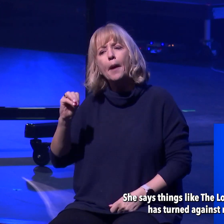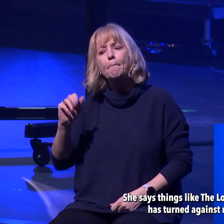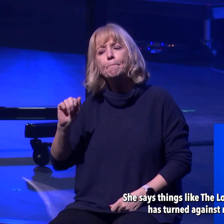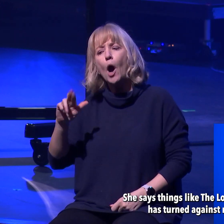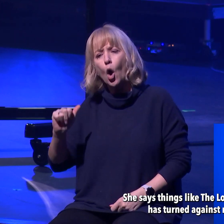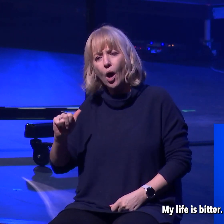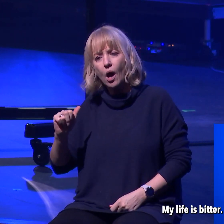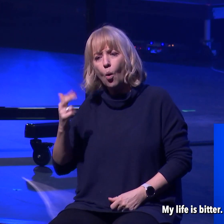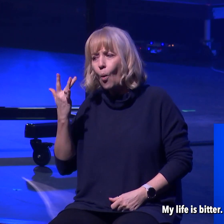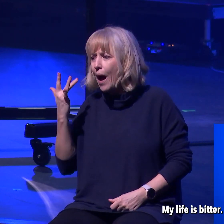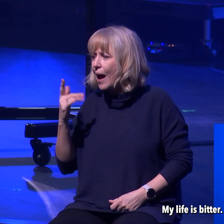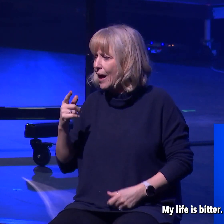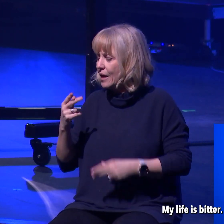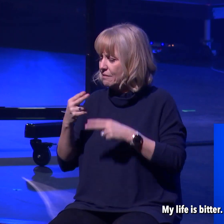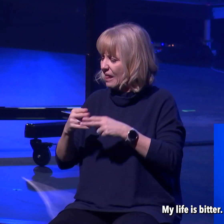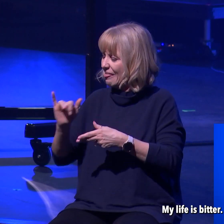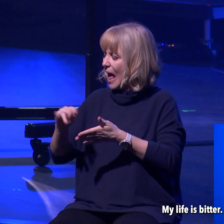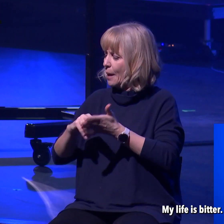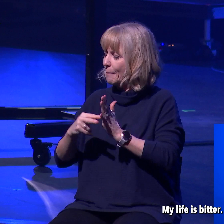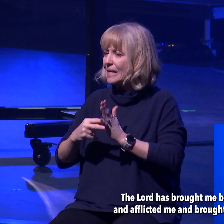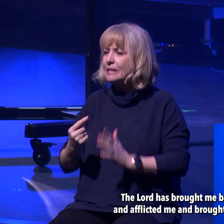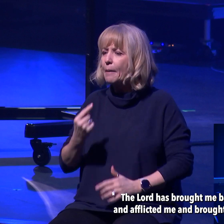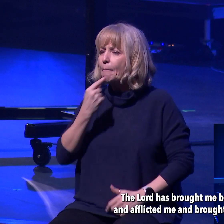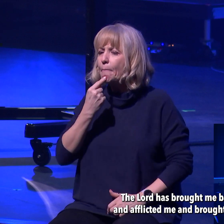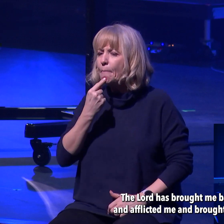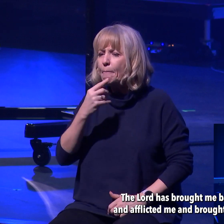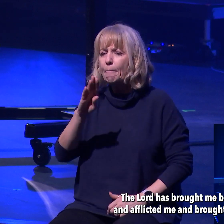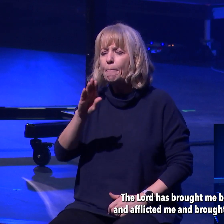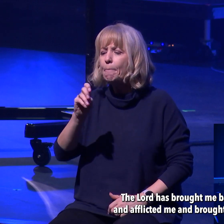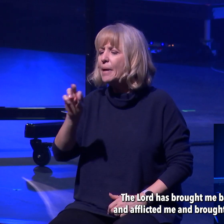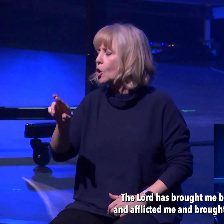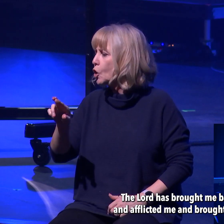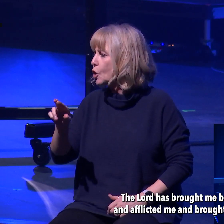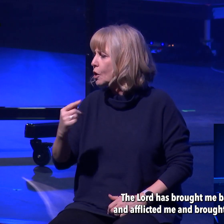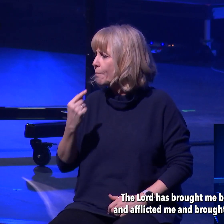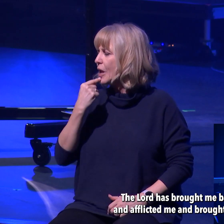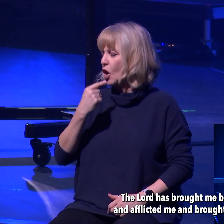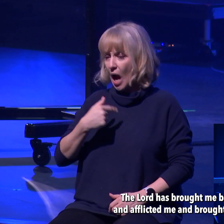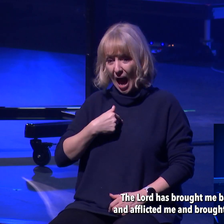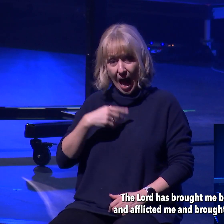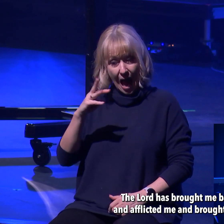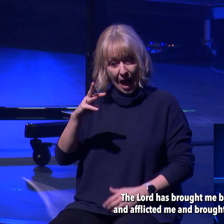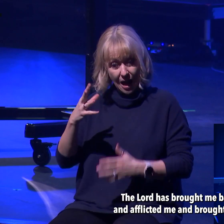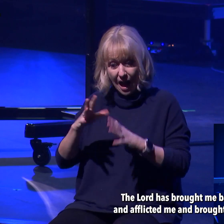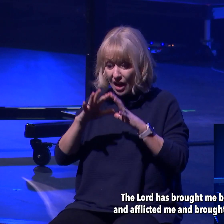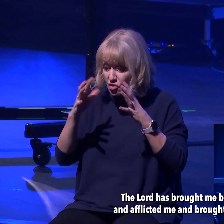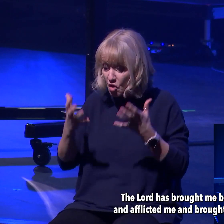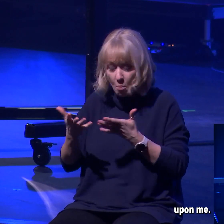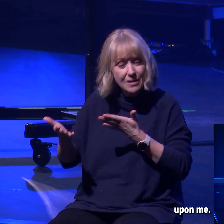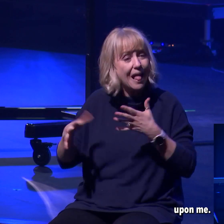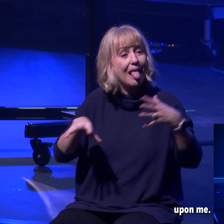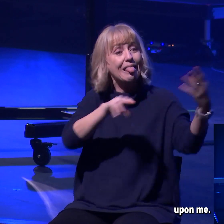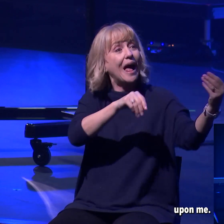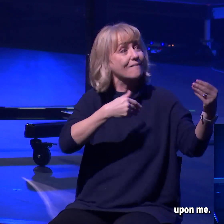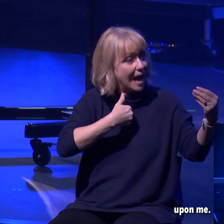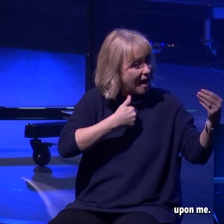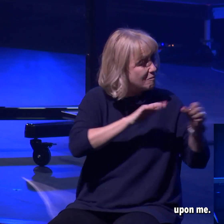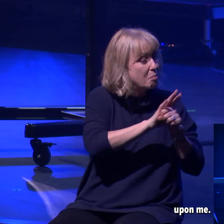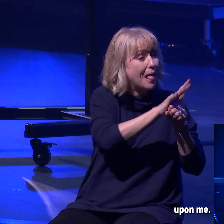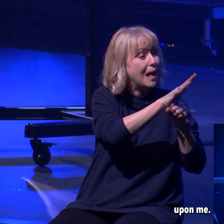hand has turned against me. My life is bitter. The Lord has brought me back empty and afflicted me and brought misfortune upon